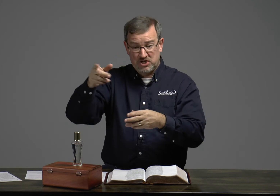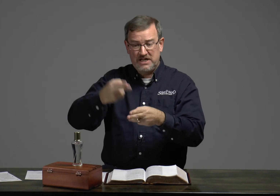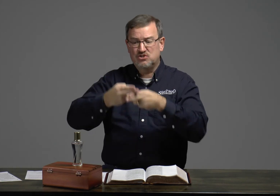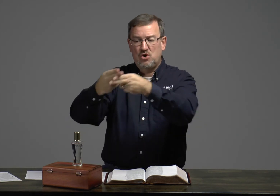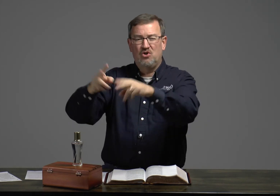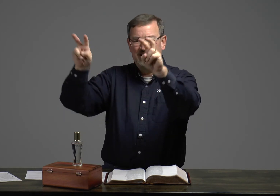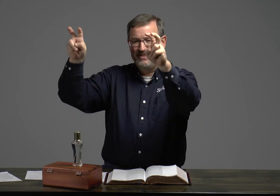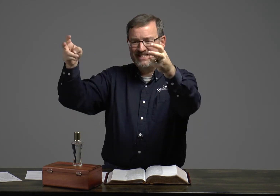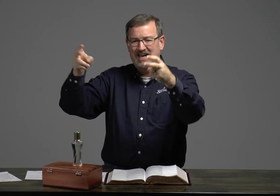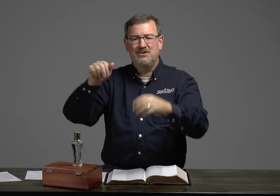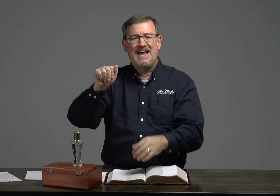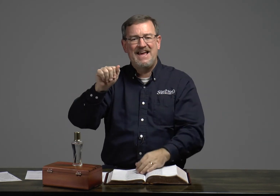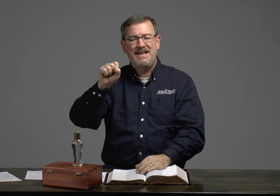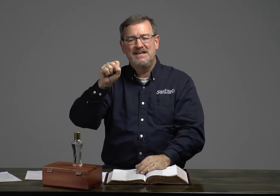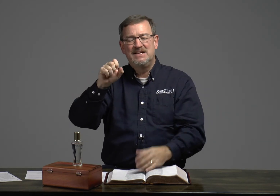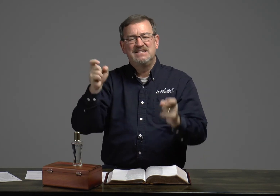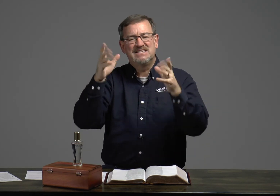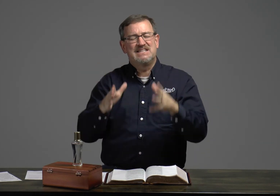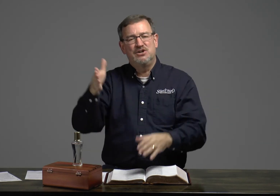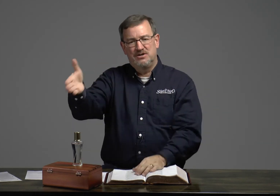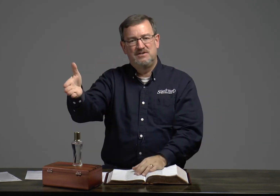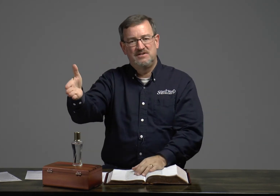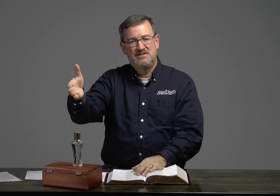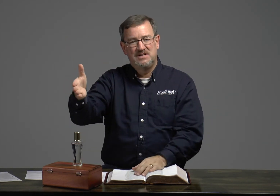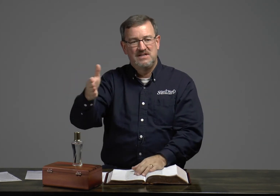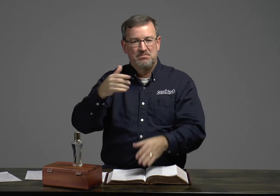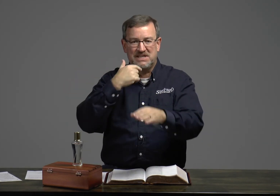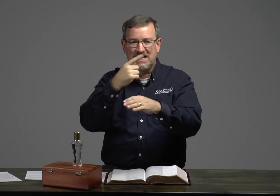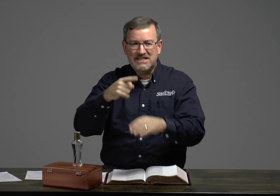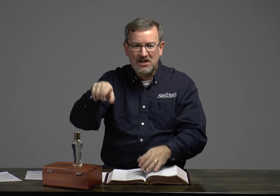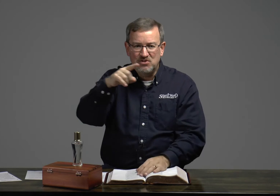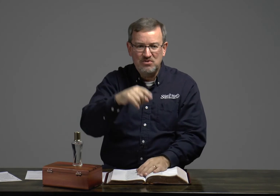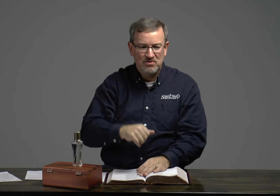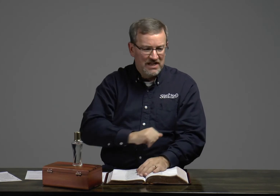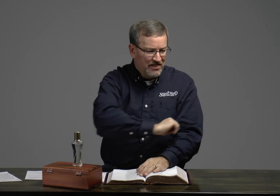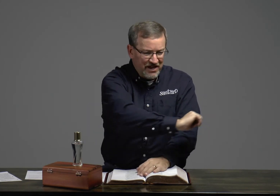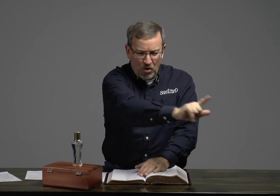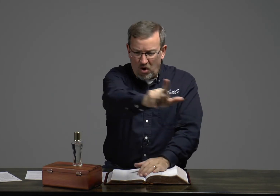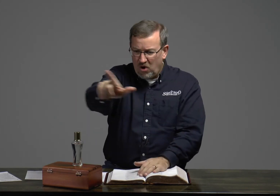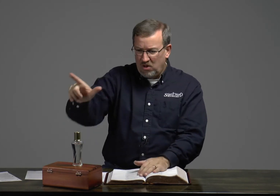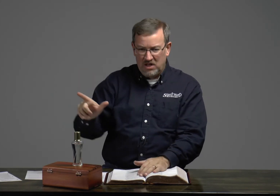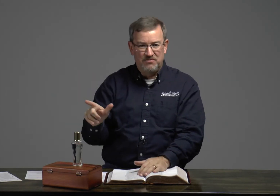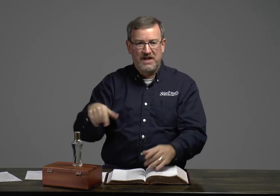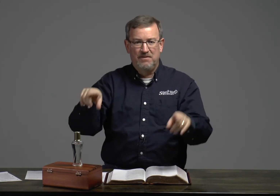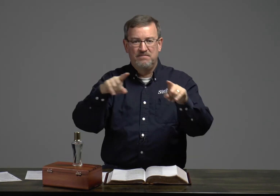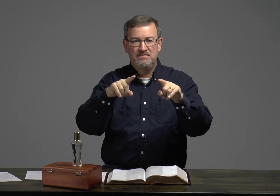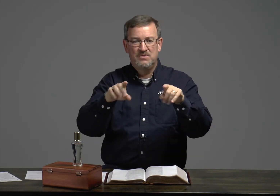She is called, given the title, a sinner. But can I tell you that all of them